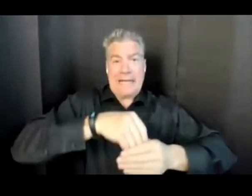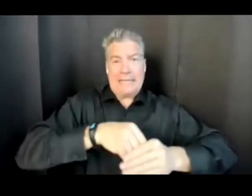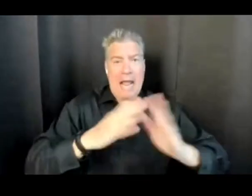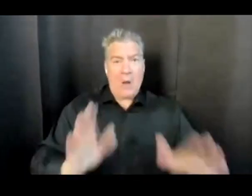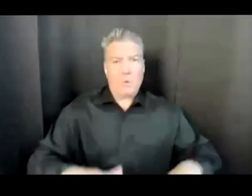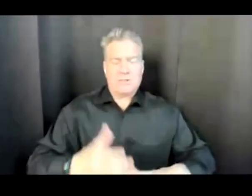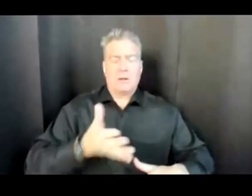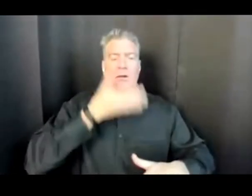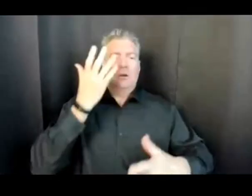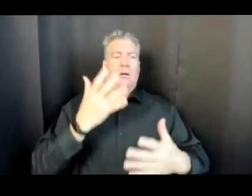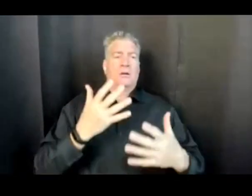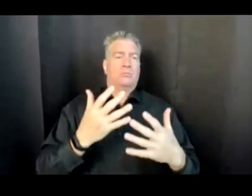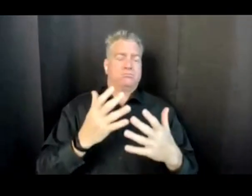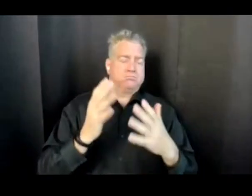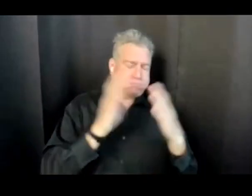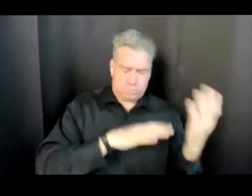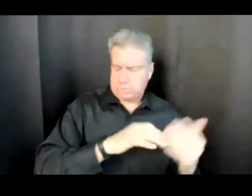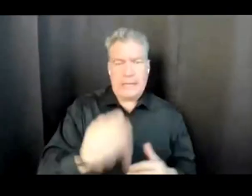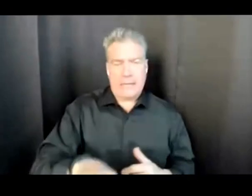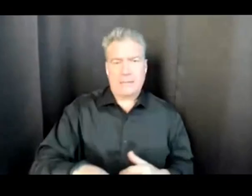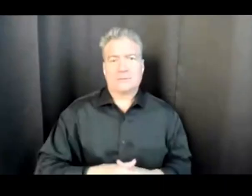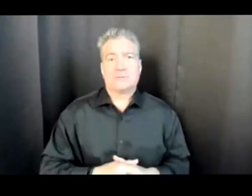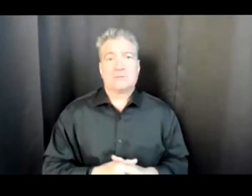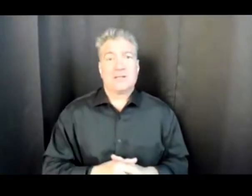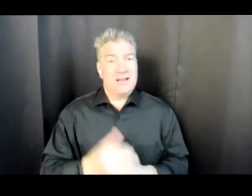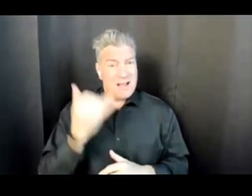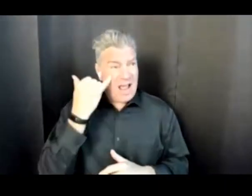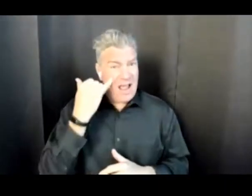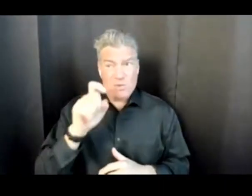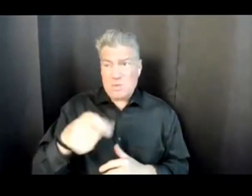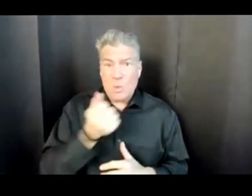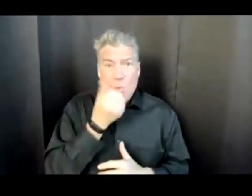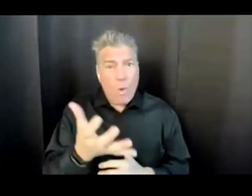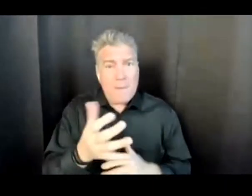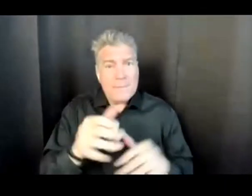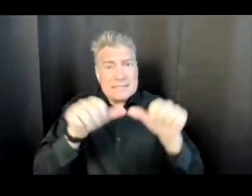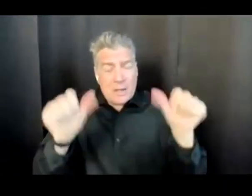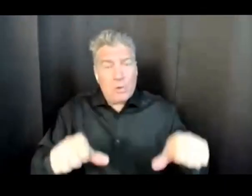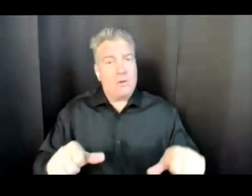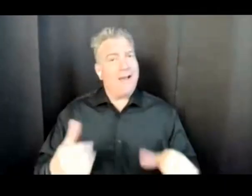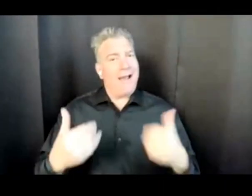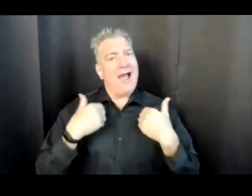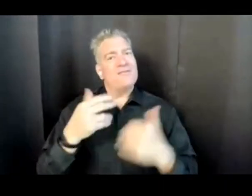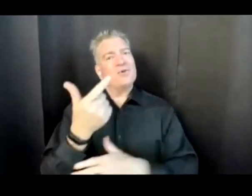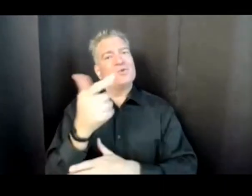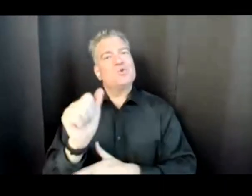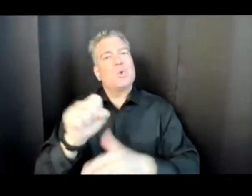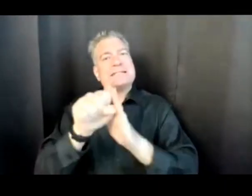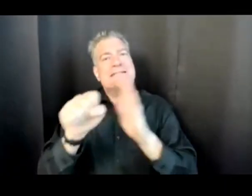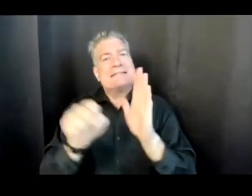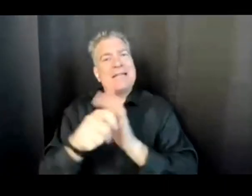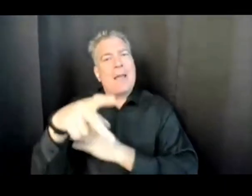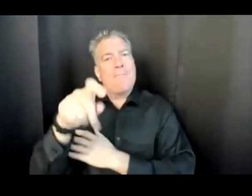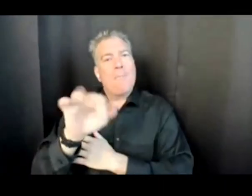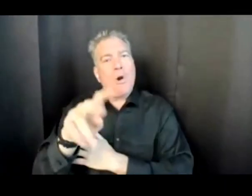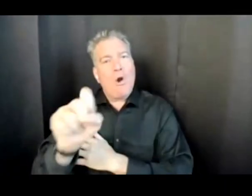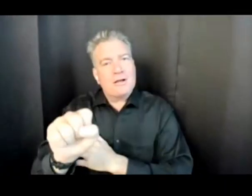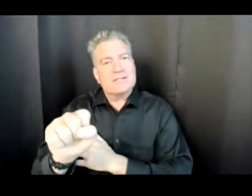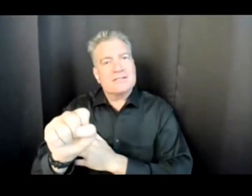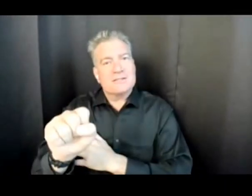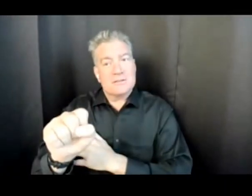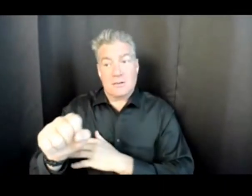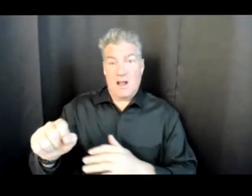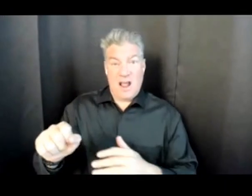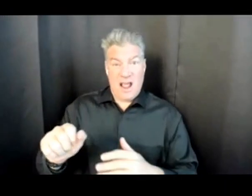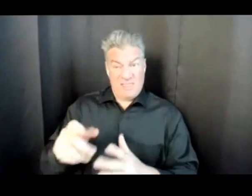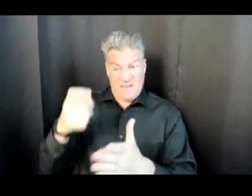an alternate heating source, Georgia State Parks have opened warming stations for public use. Park pass fees will be